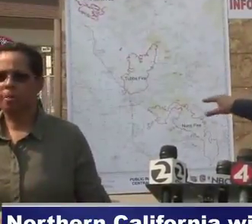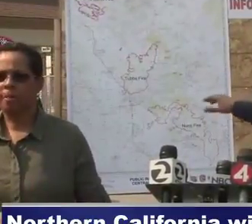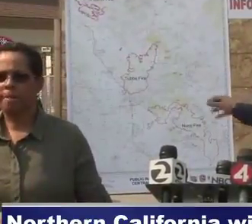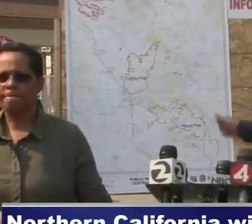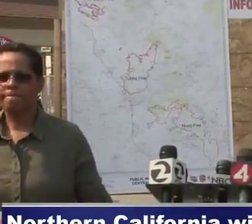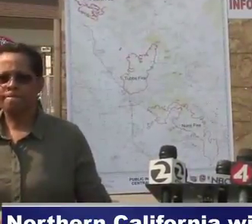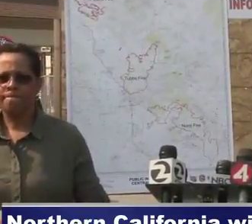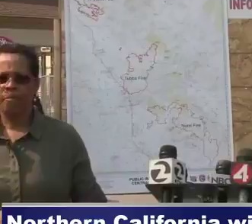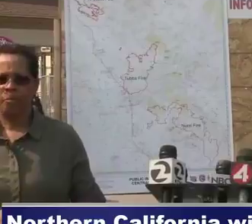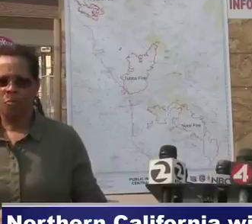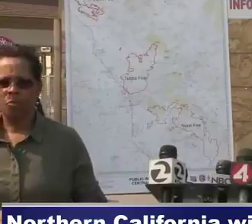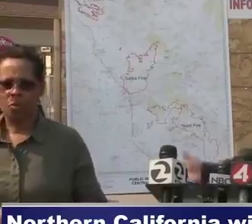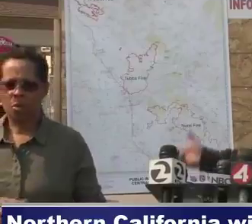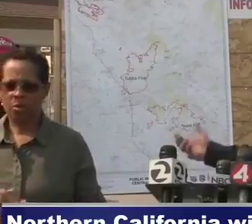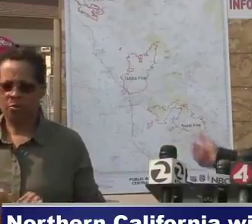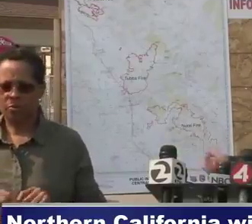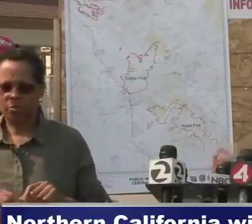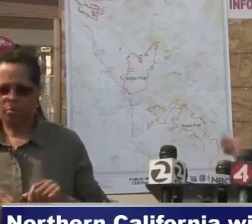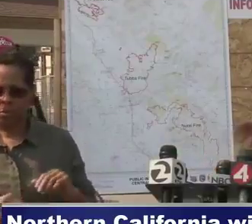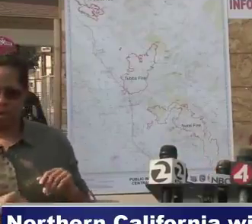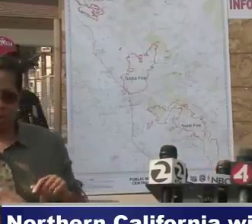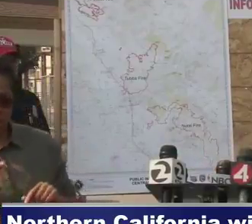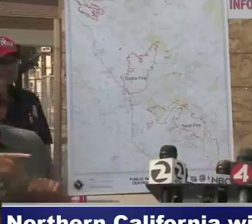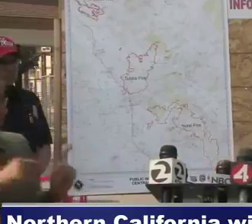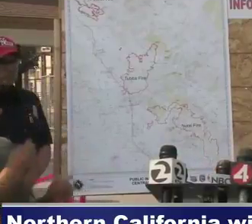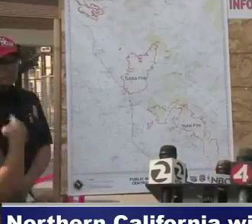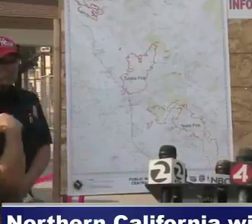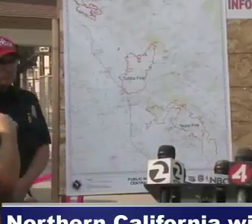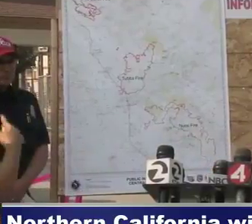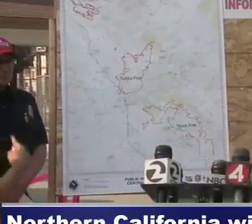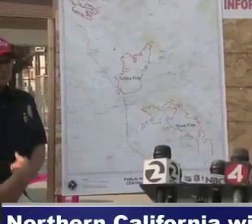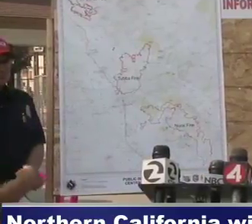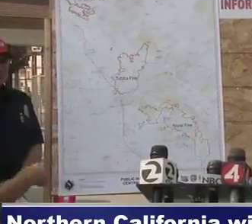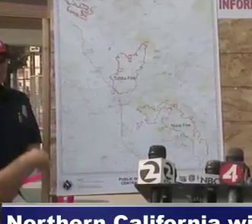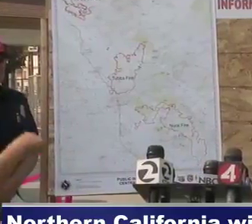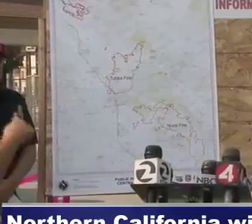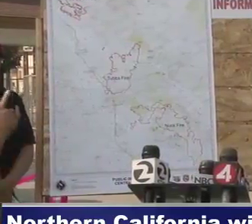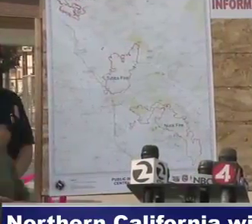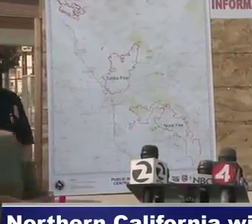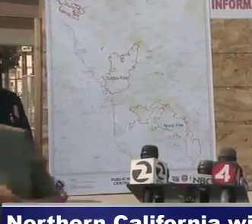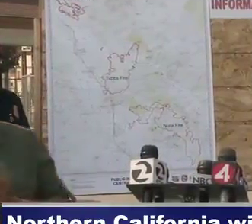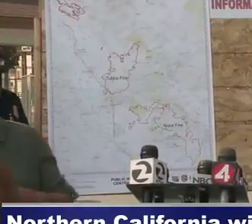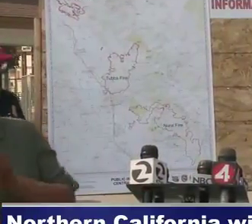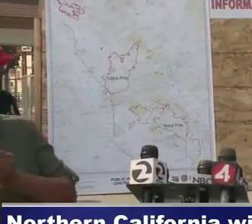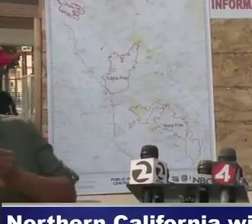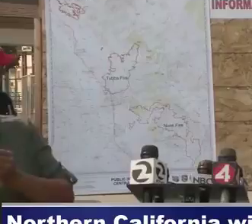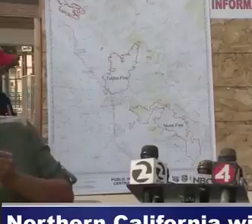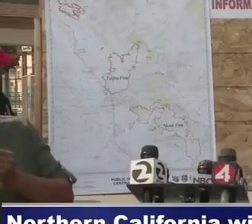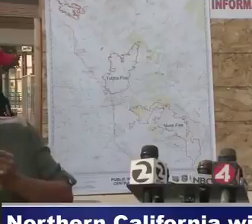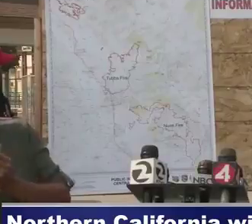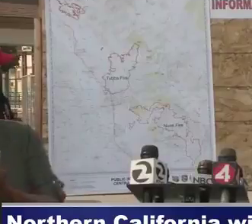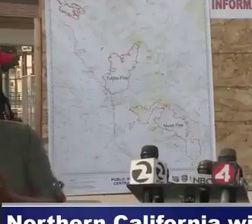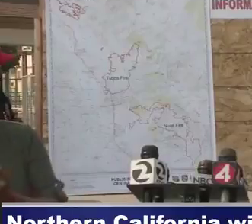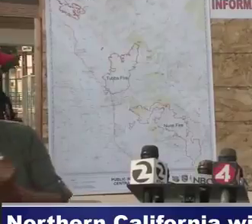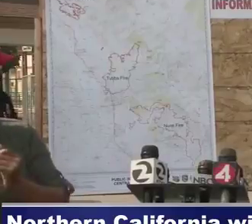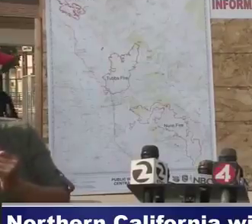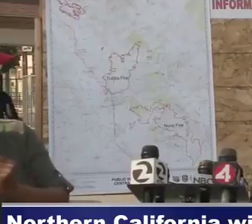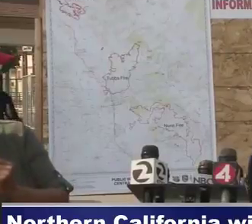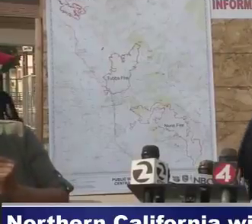where we're addressing getting some repopulation into those lower areas. As we come around on the east side of the the west side of the